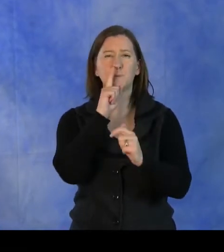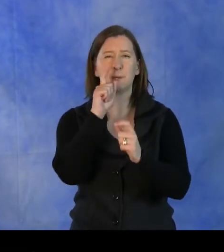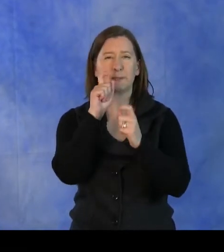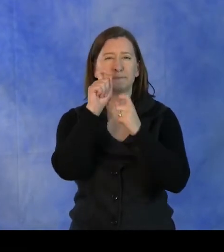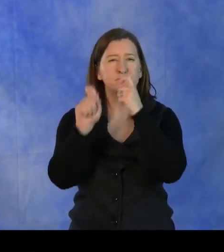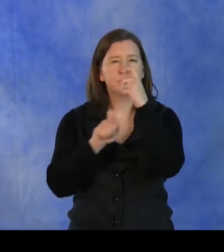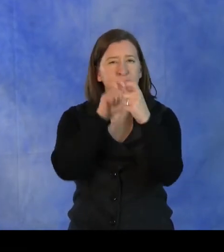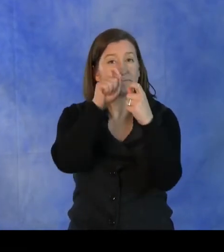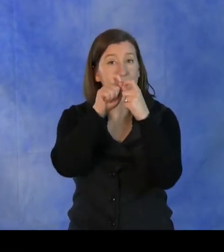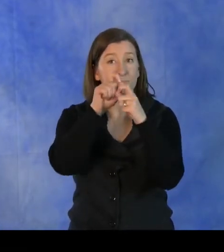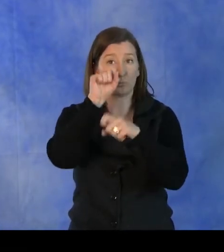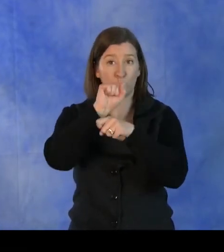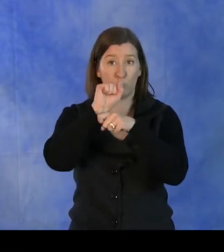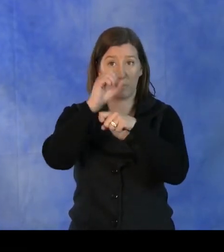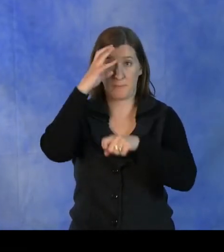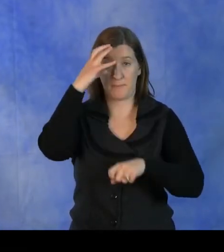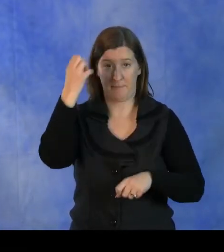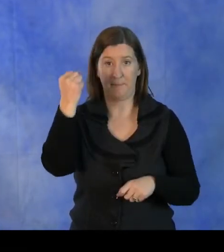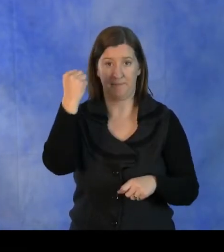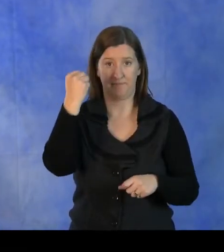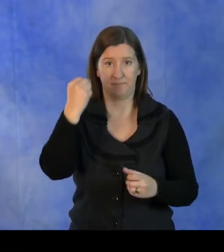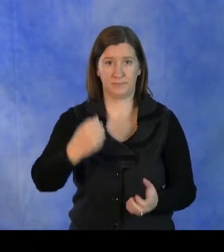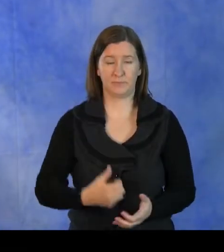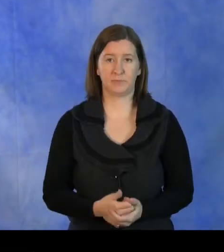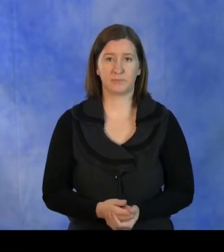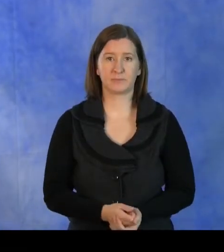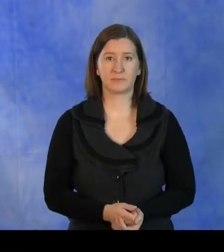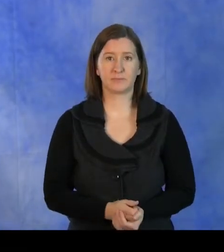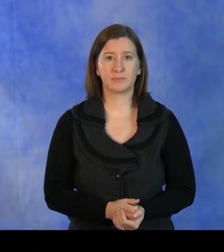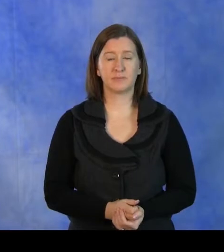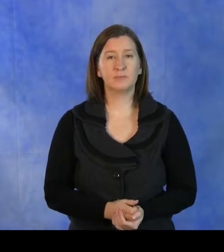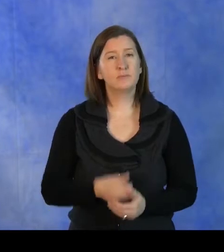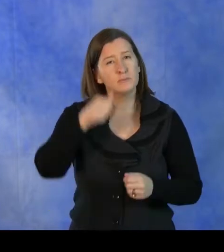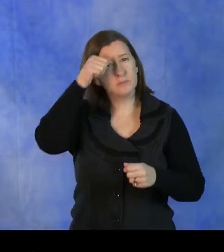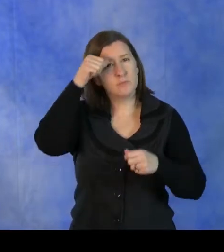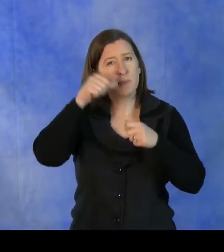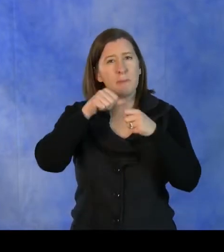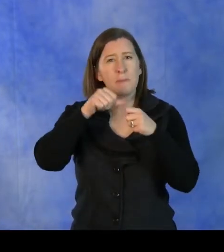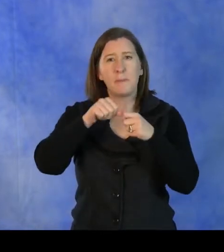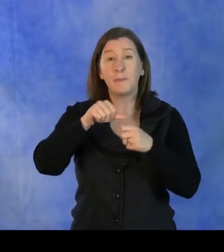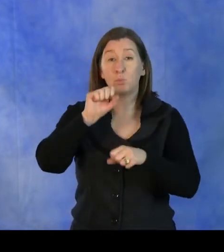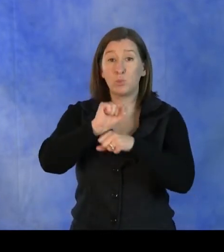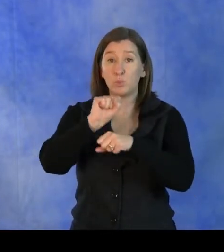I have some accommodations for working with memory.